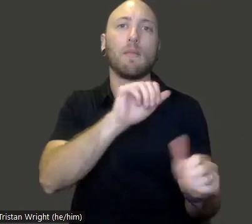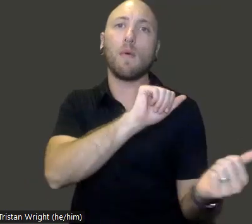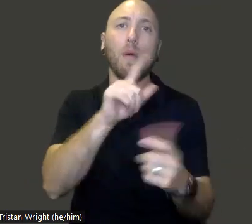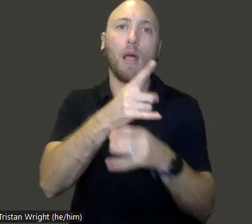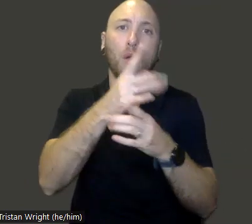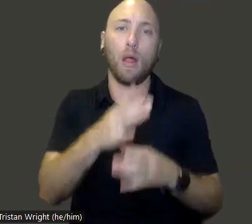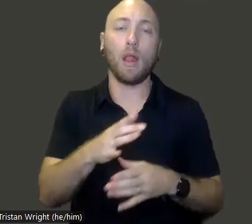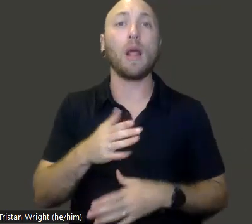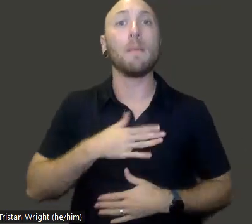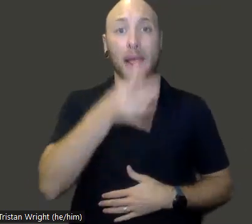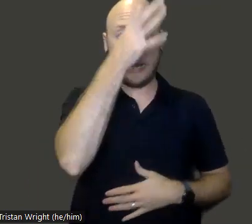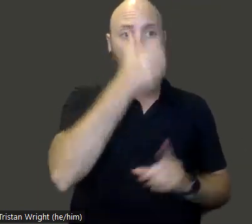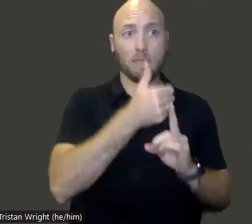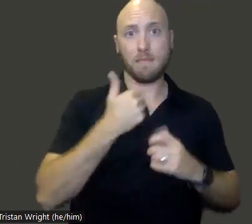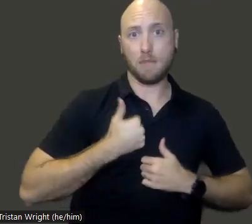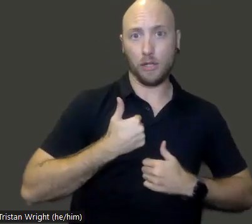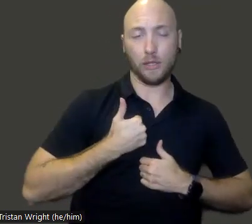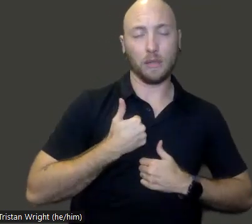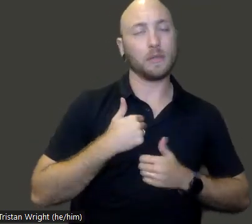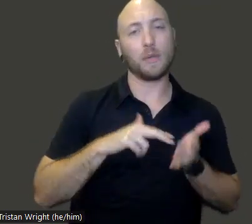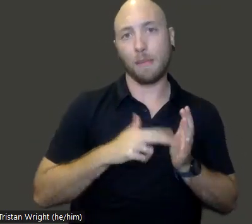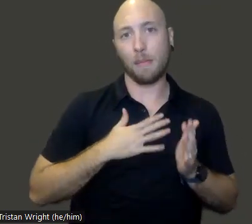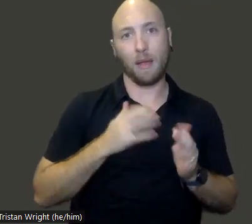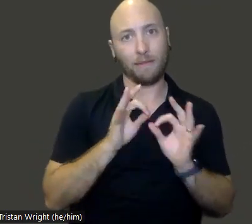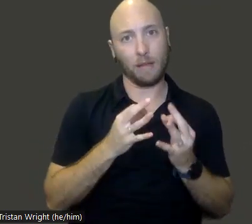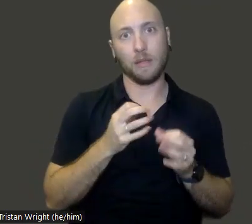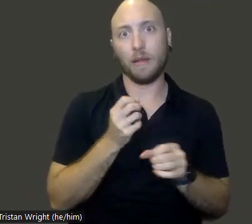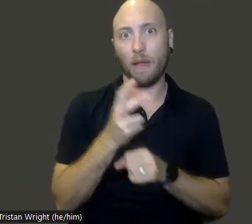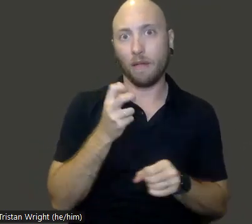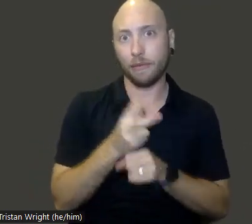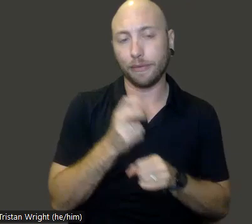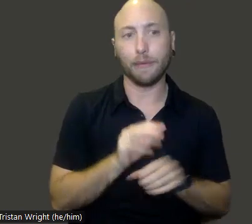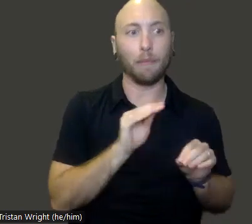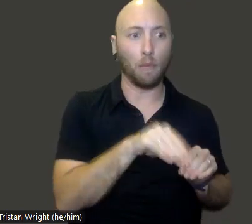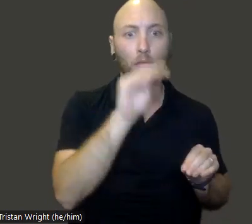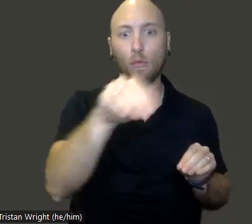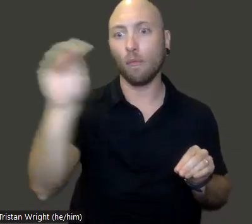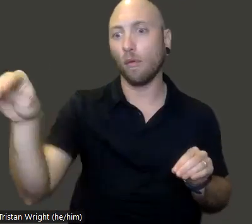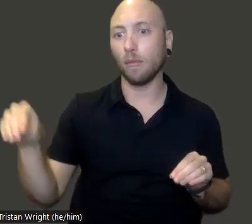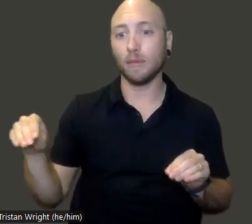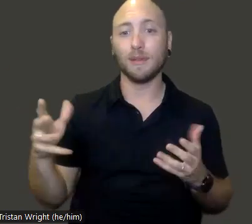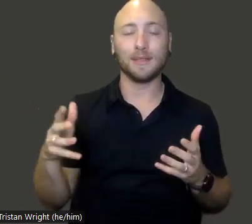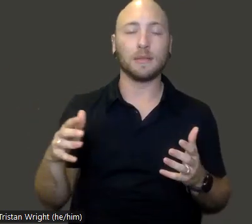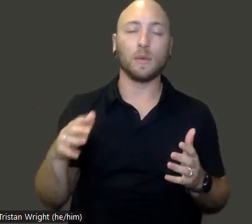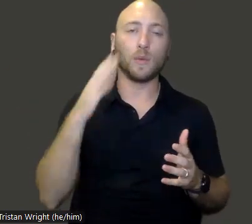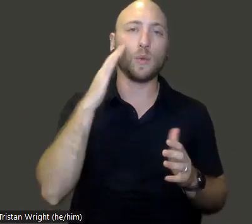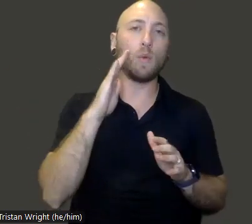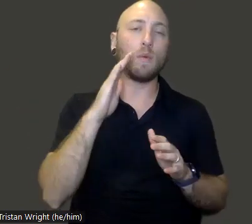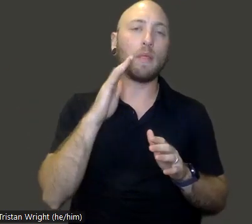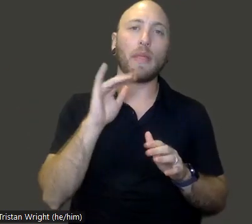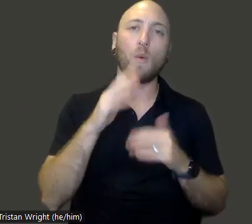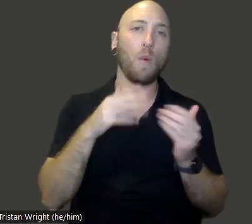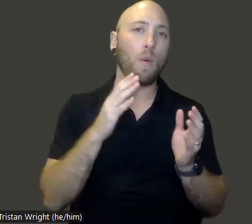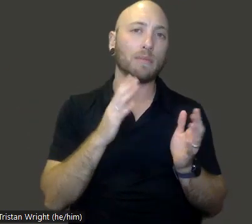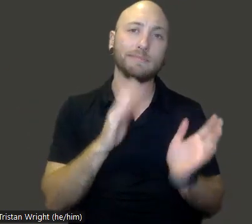was in the military, so we would move like every 3 years to a new location. And so I got to go through the whole process, you know,